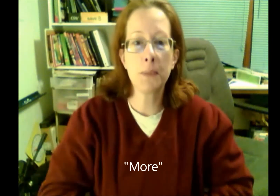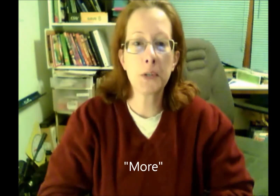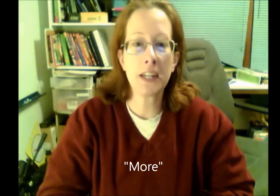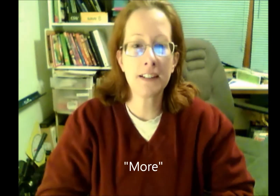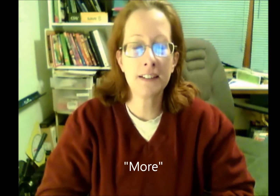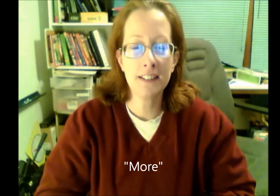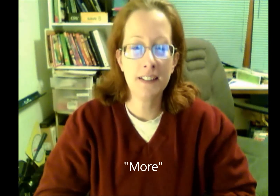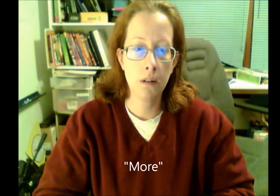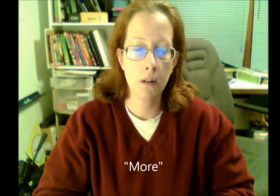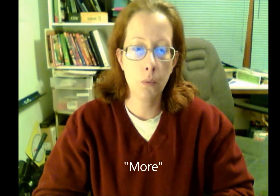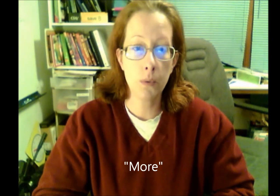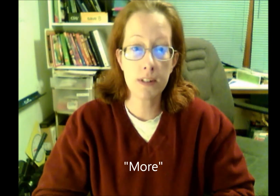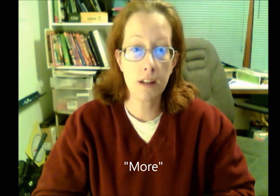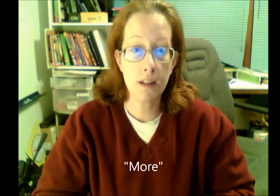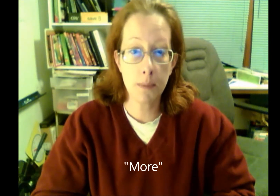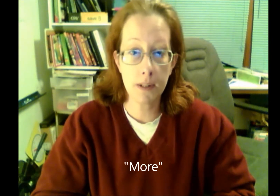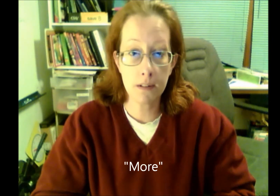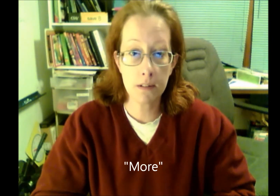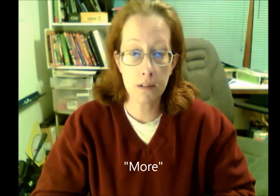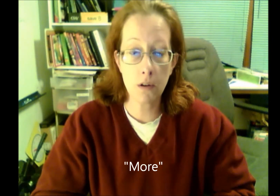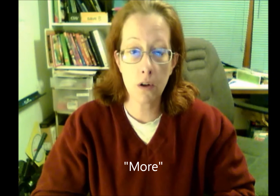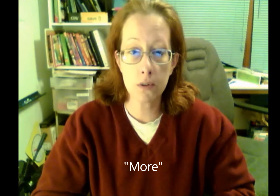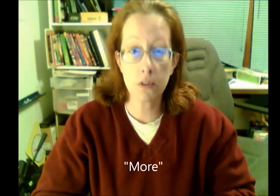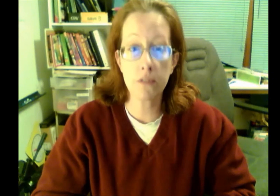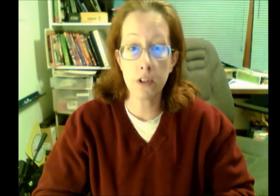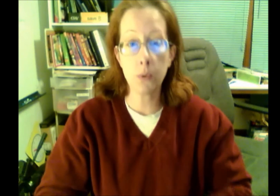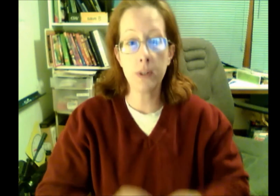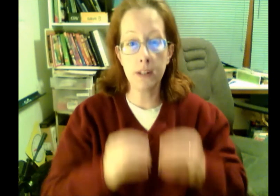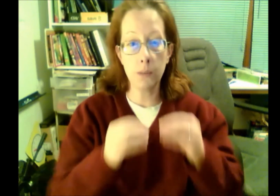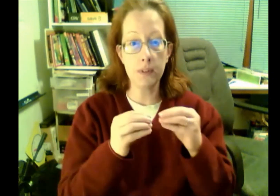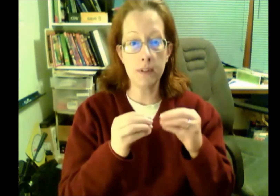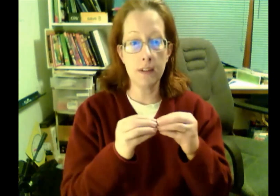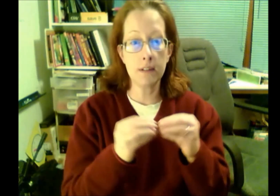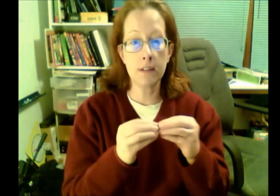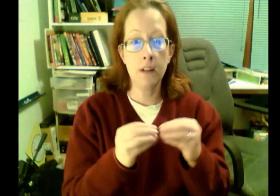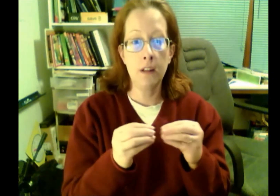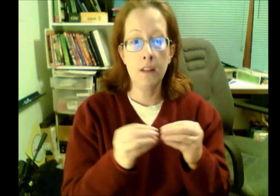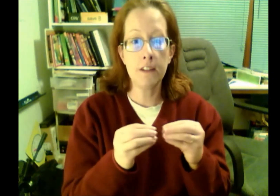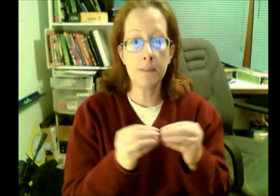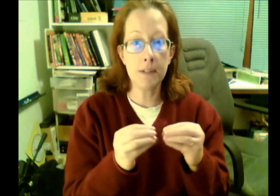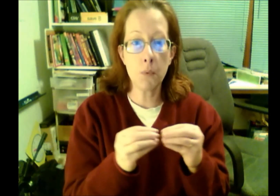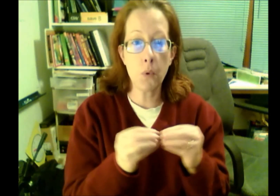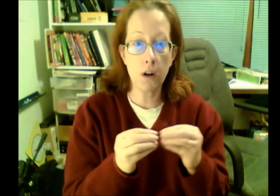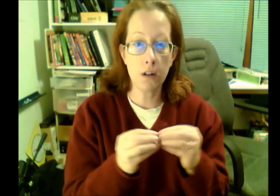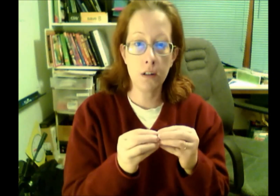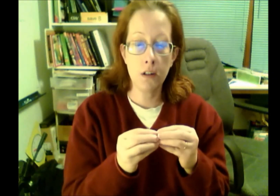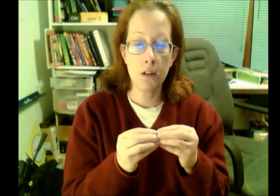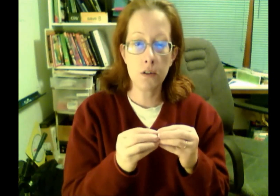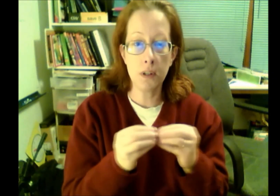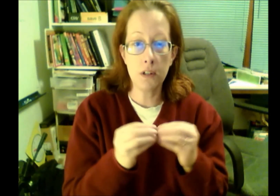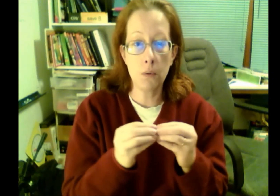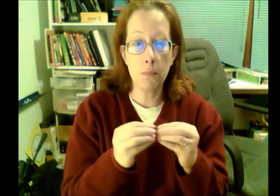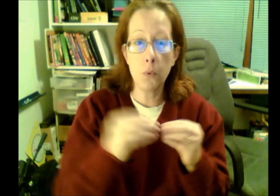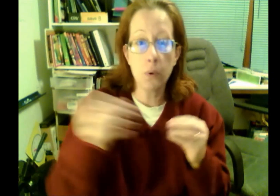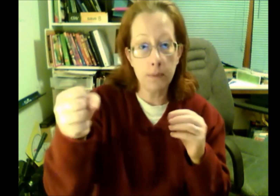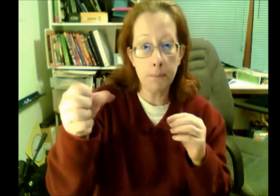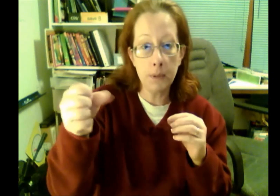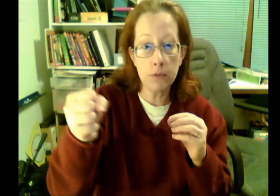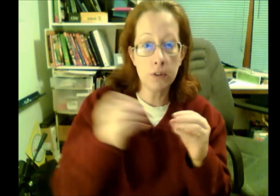milking. One sign that my son also learned very quickly was this. This means more. So he'd go more milk,